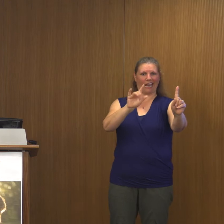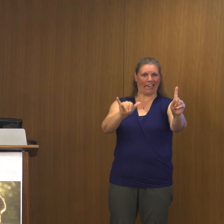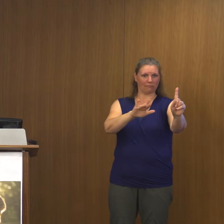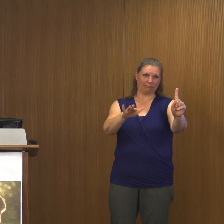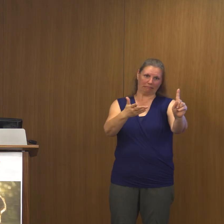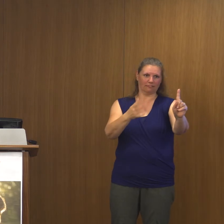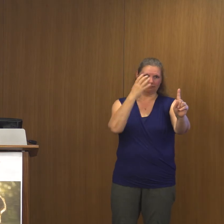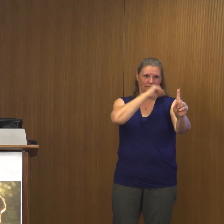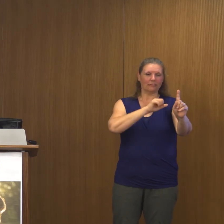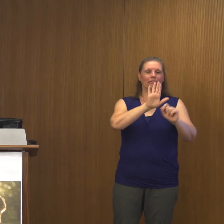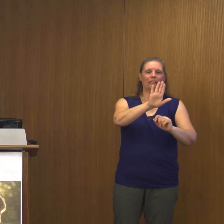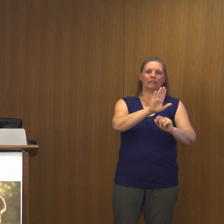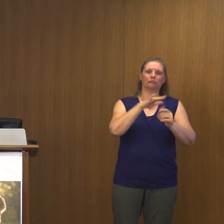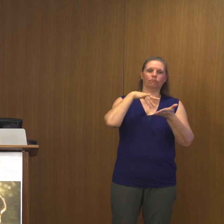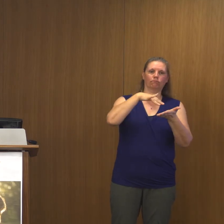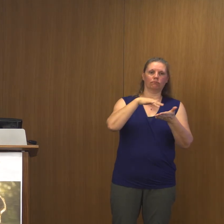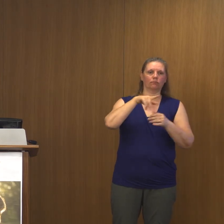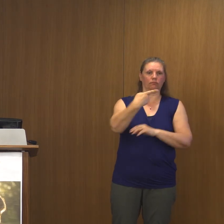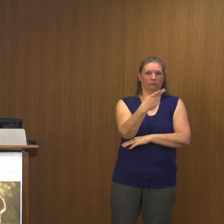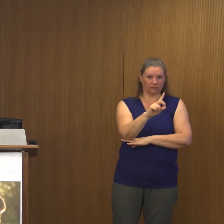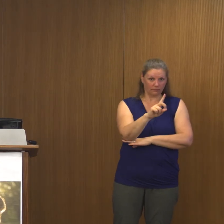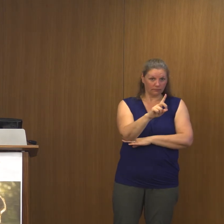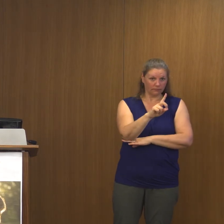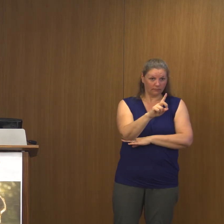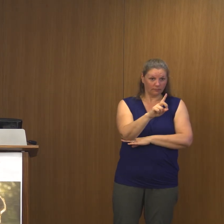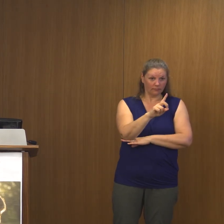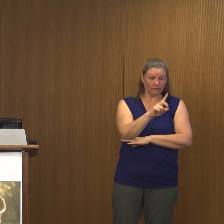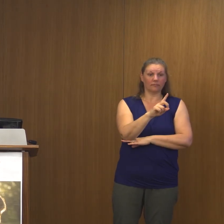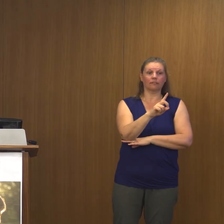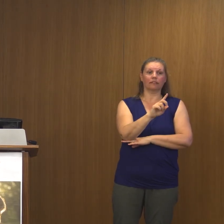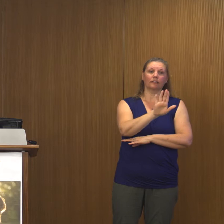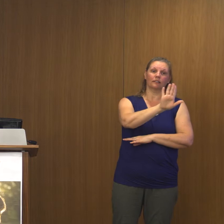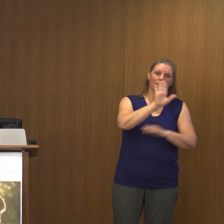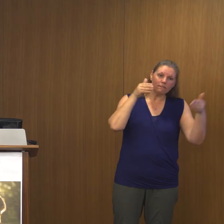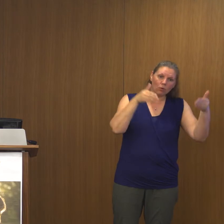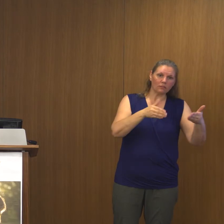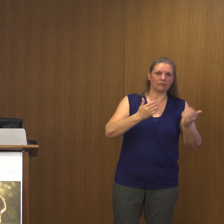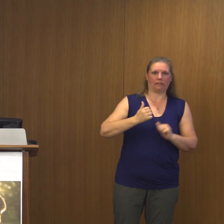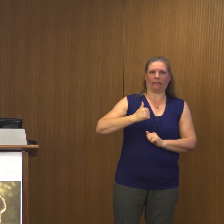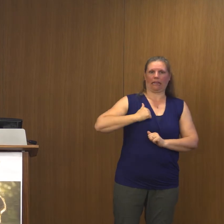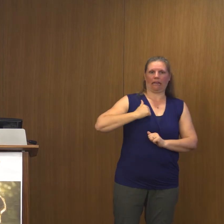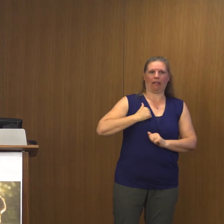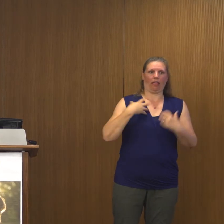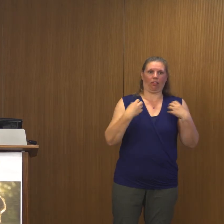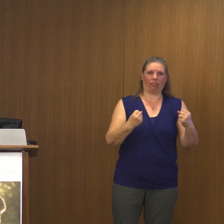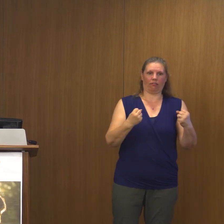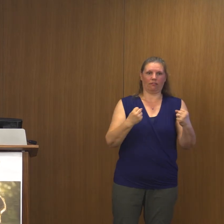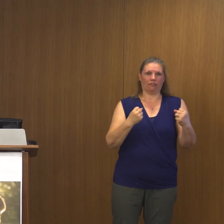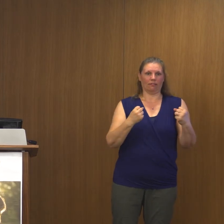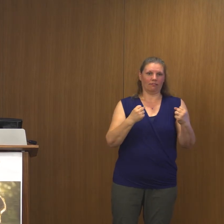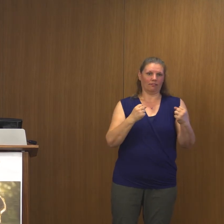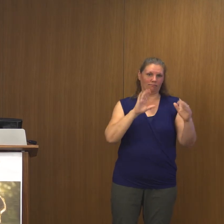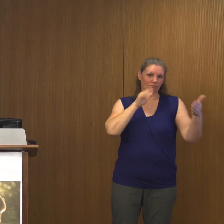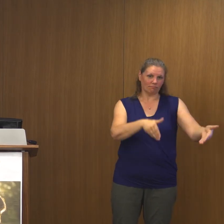but he's also a postdoctoral fellow, and in Canada what we call the Health Systems Impact Fellow, so someone who has also been working